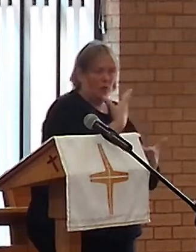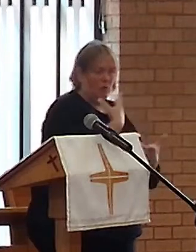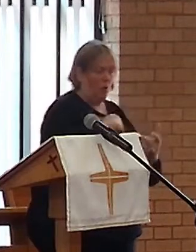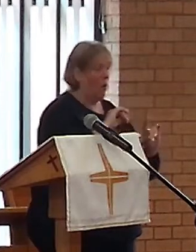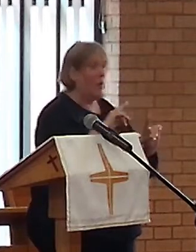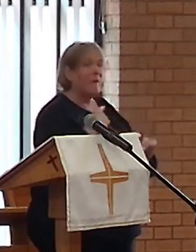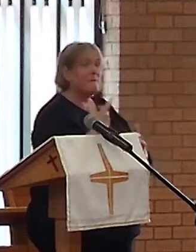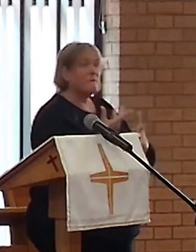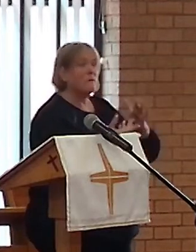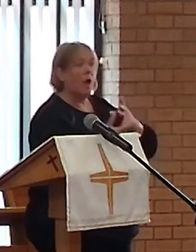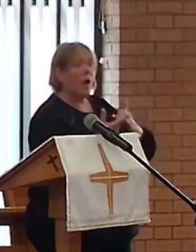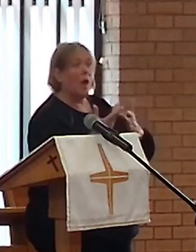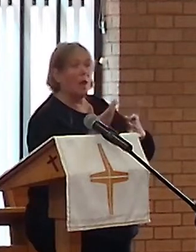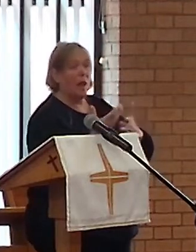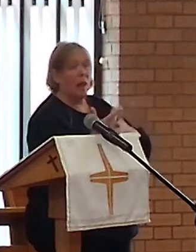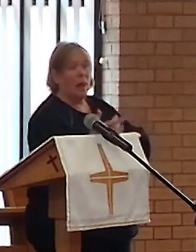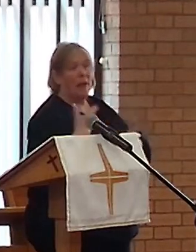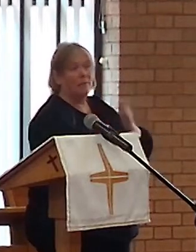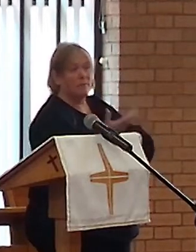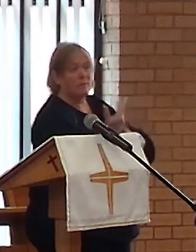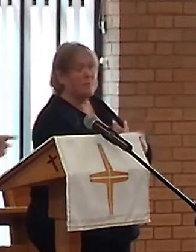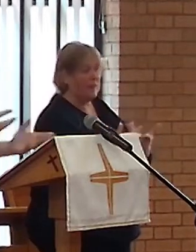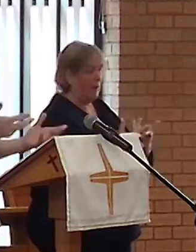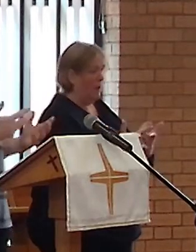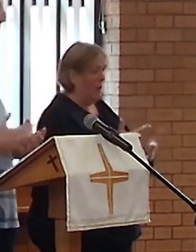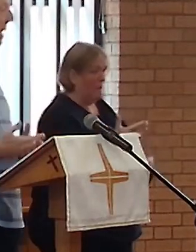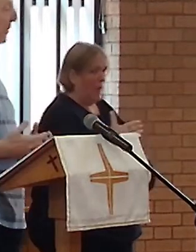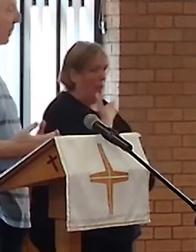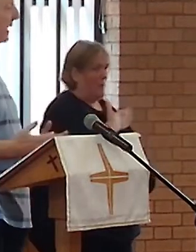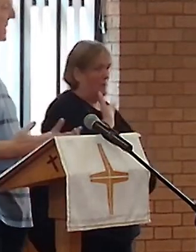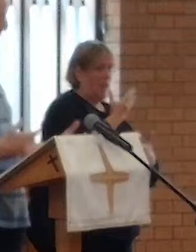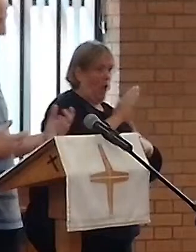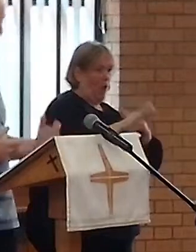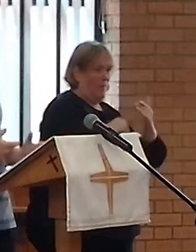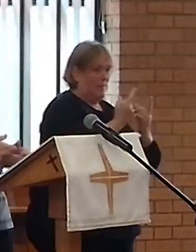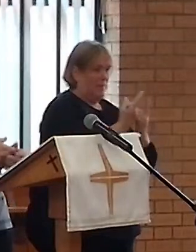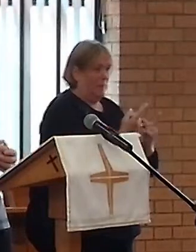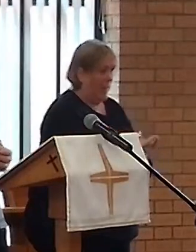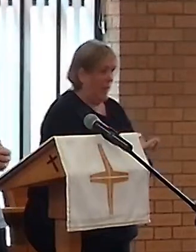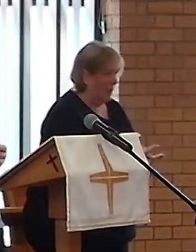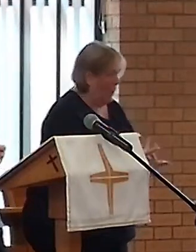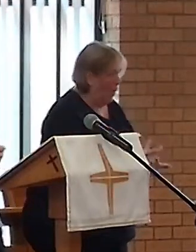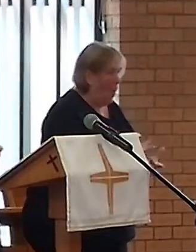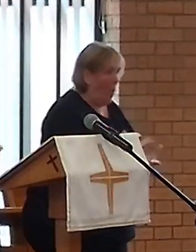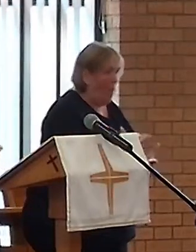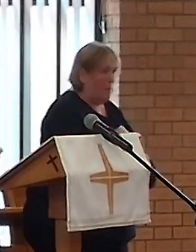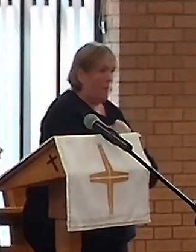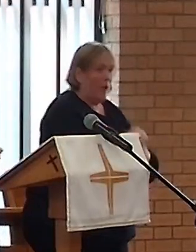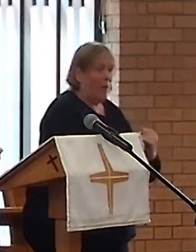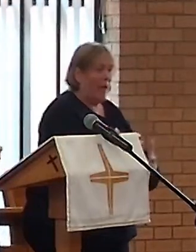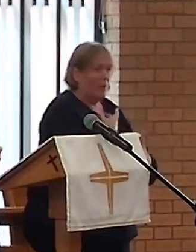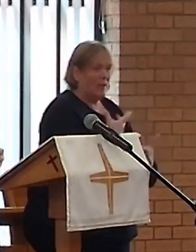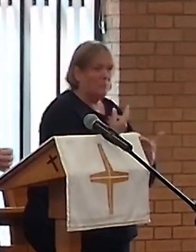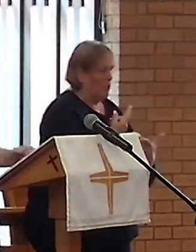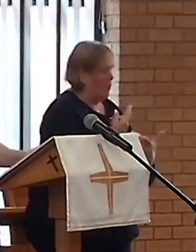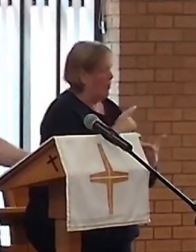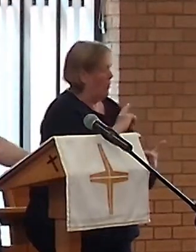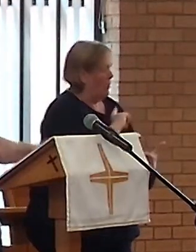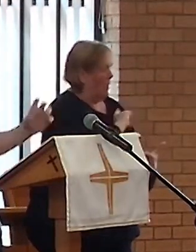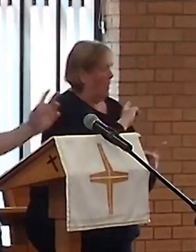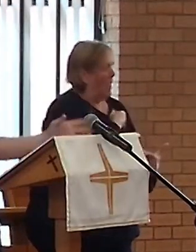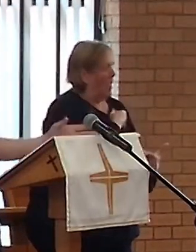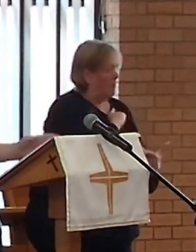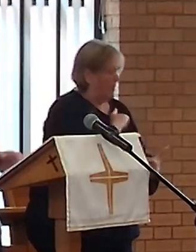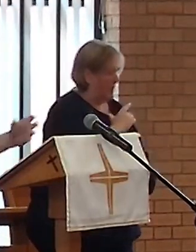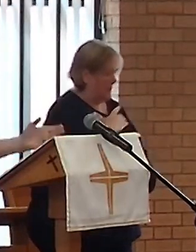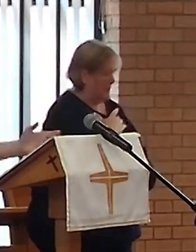or momentarily exposed. We become angry because our desires have not been met. This